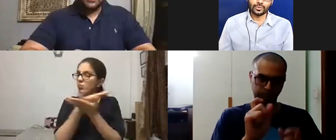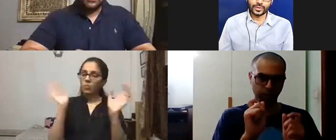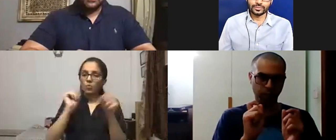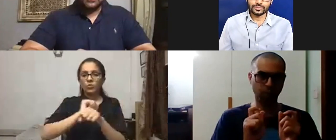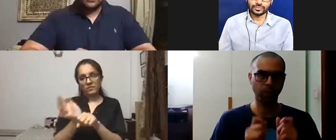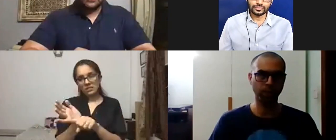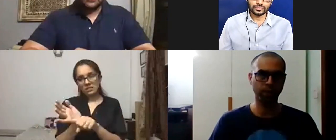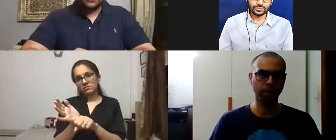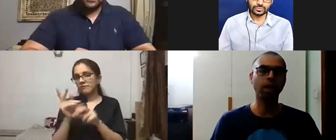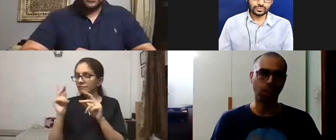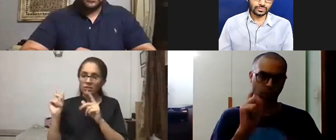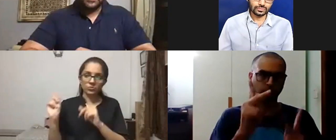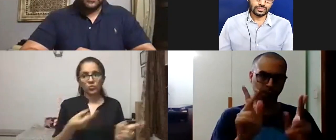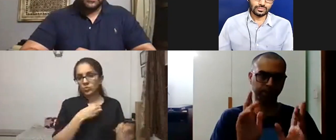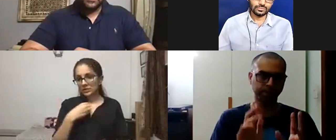your COVID.